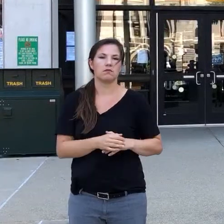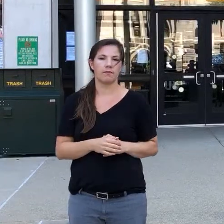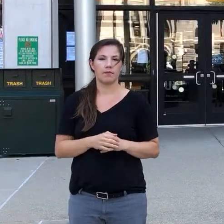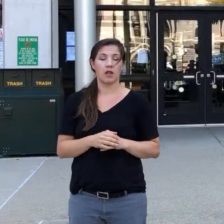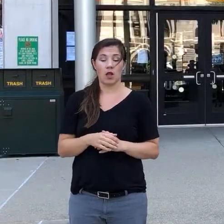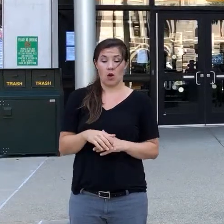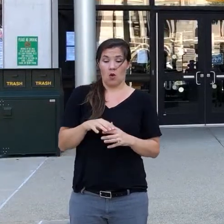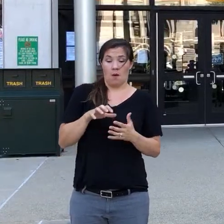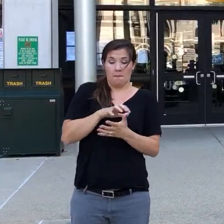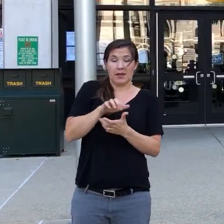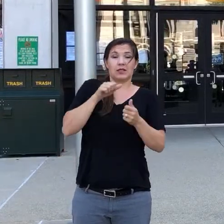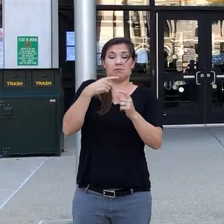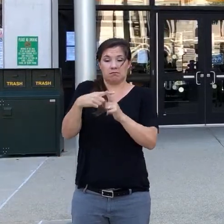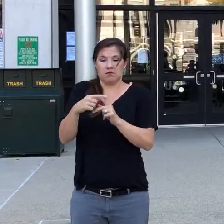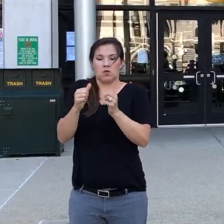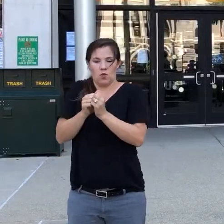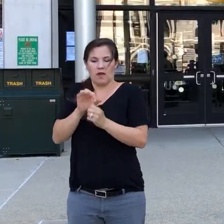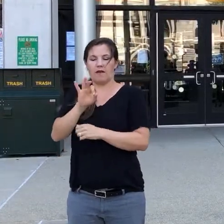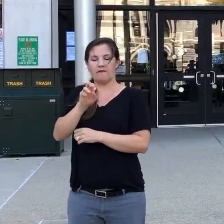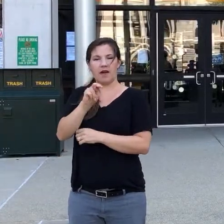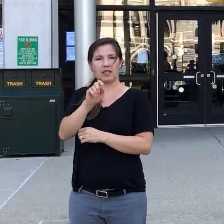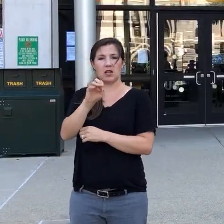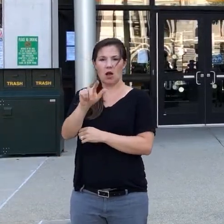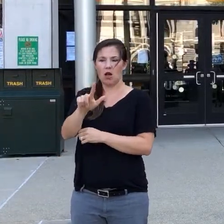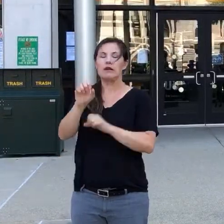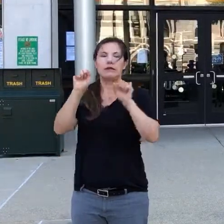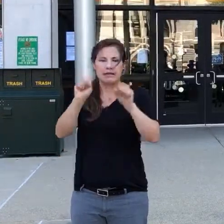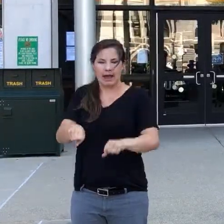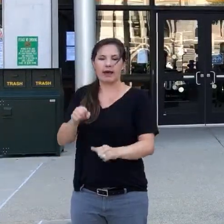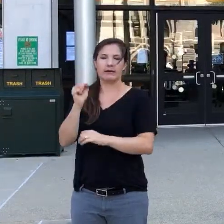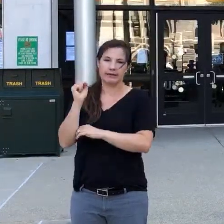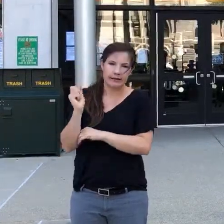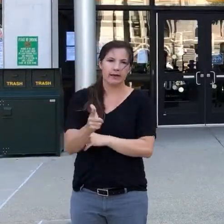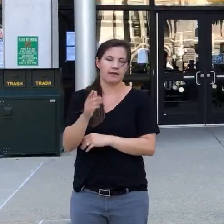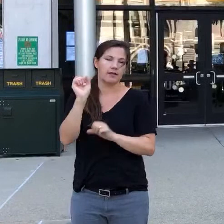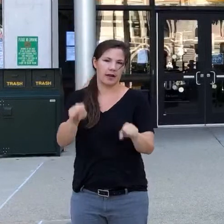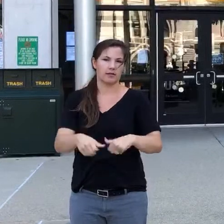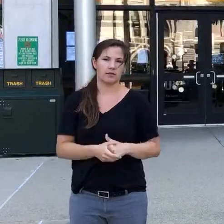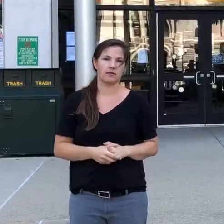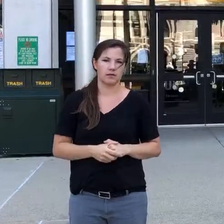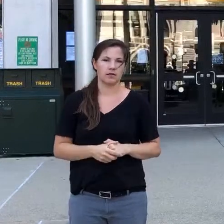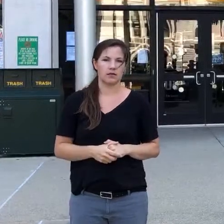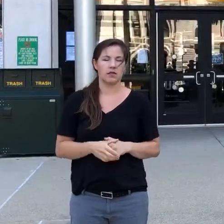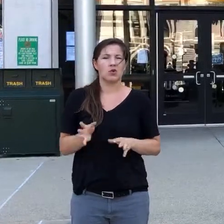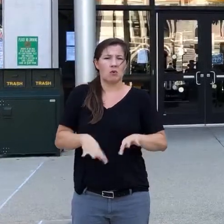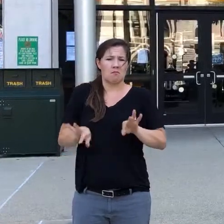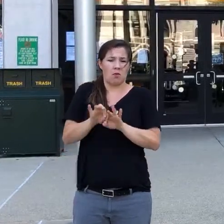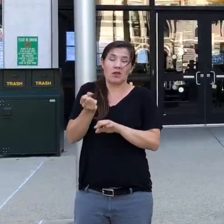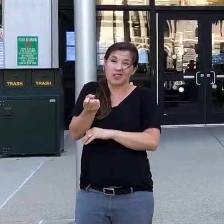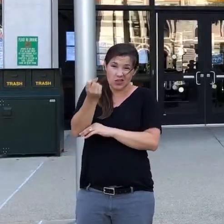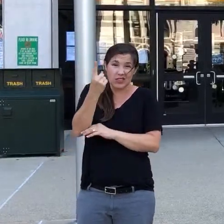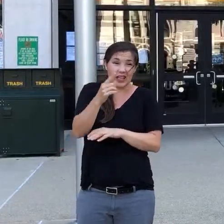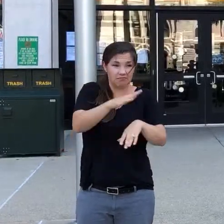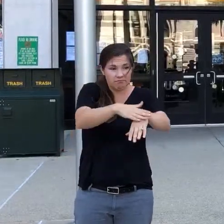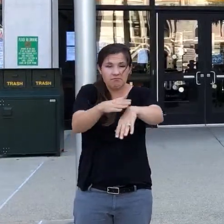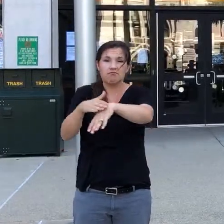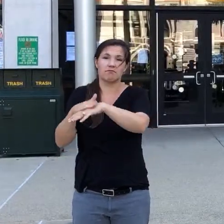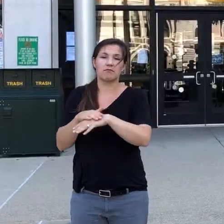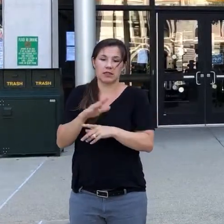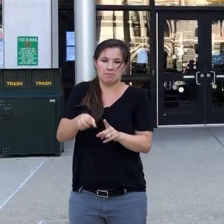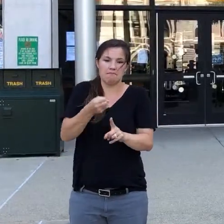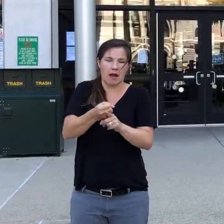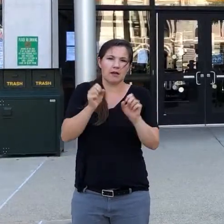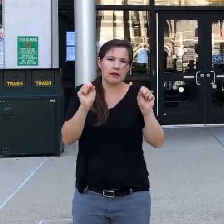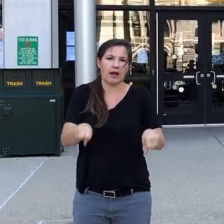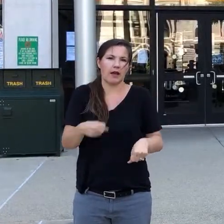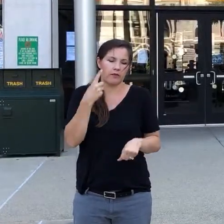with fentanyl, it is a killer. And that's why we think it's important for the public to understand the impact that this can